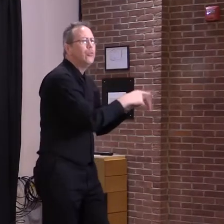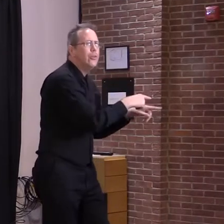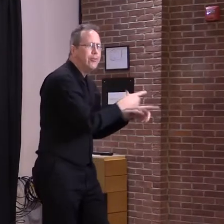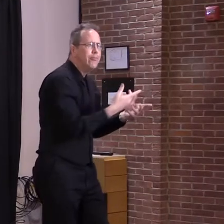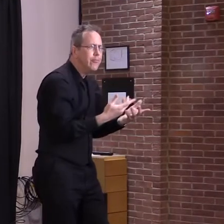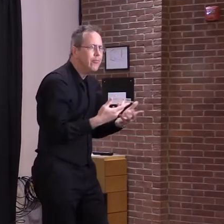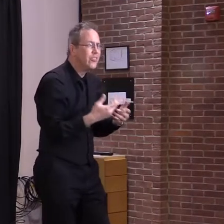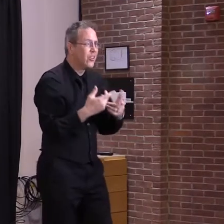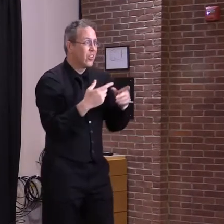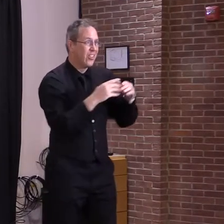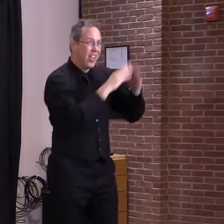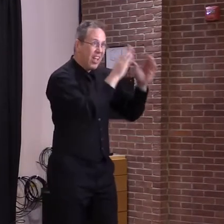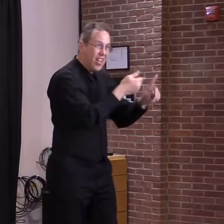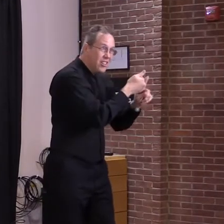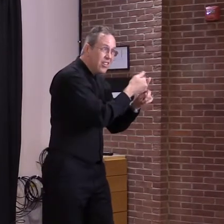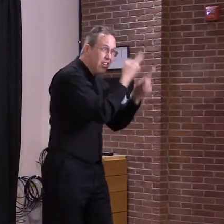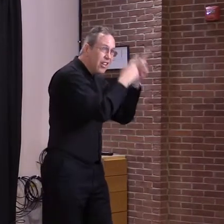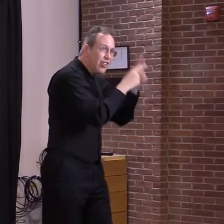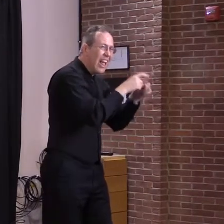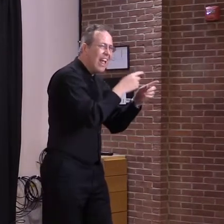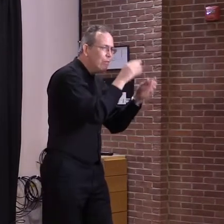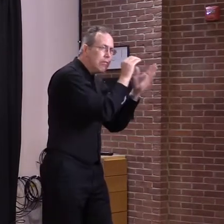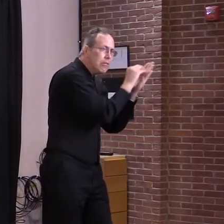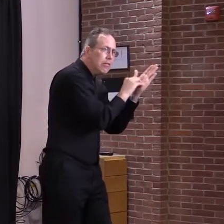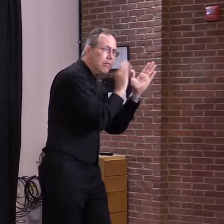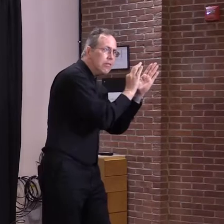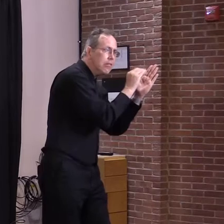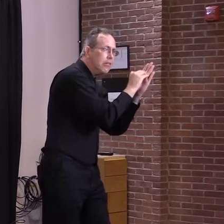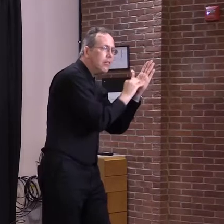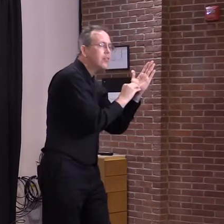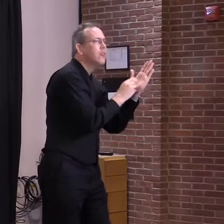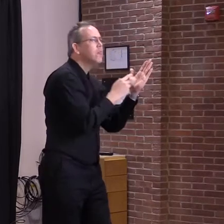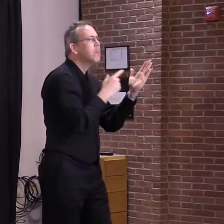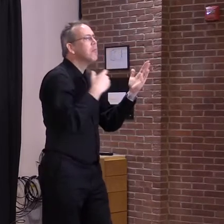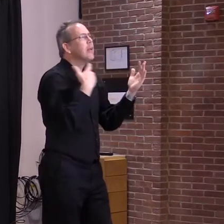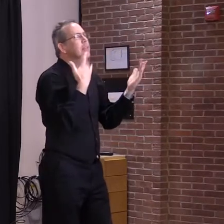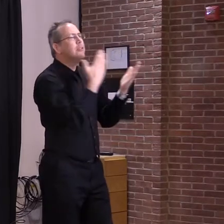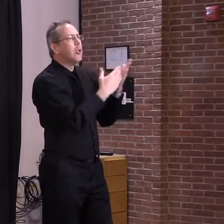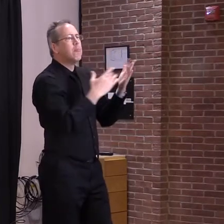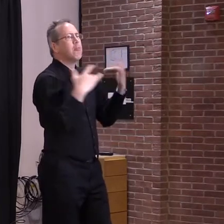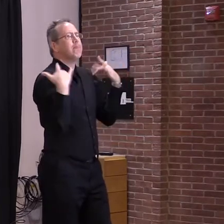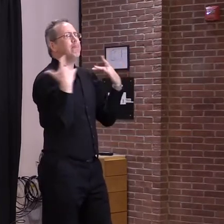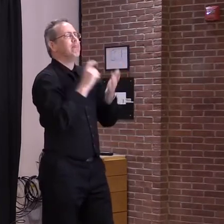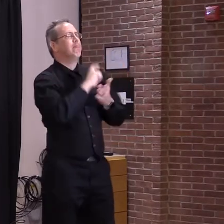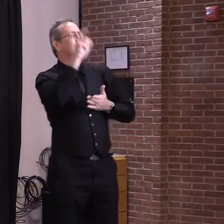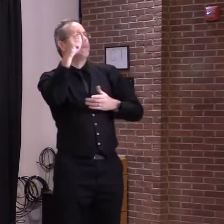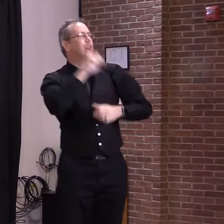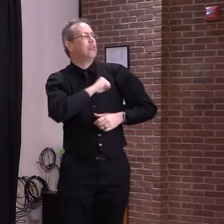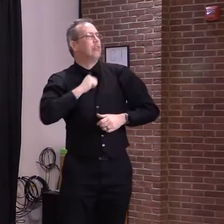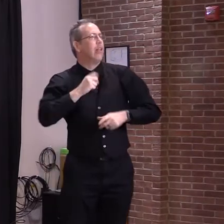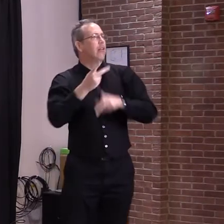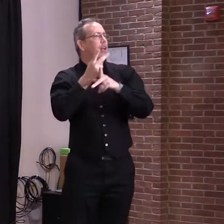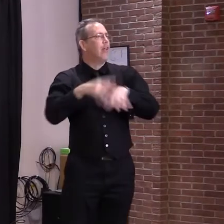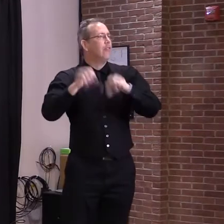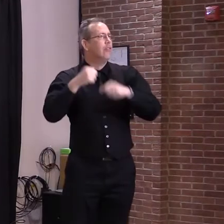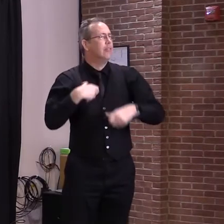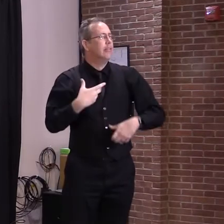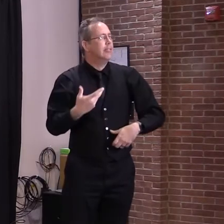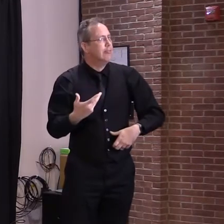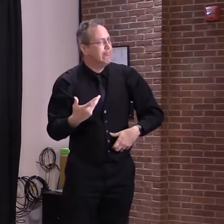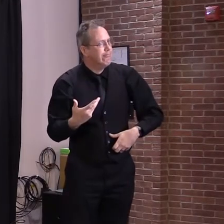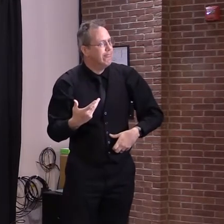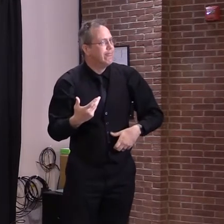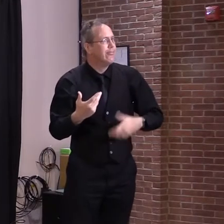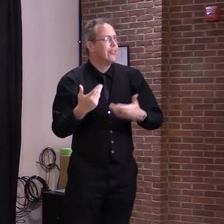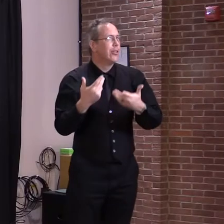proposals. They've said, they told me that the Senate was going to take care of that. That was their agreement. The Senate's going to take care of